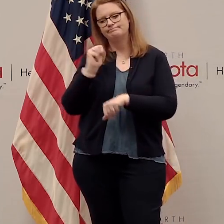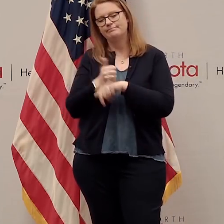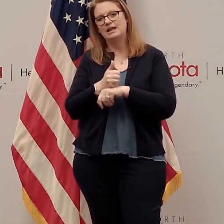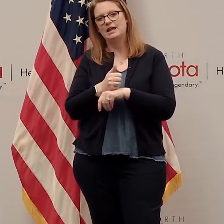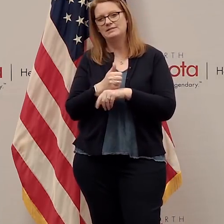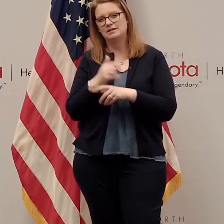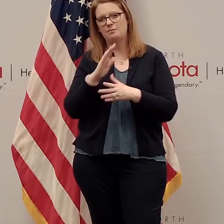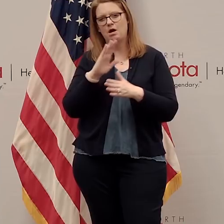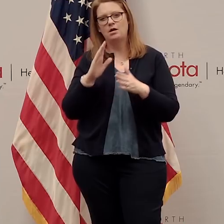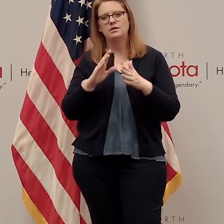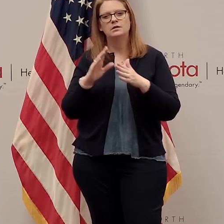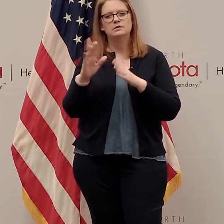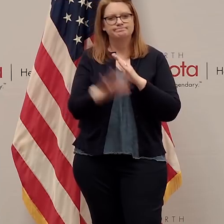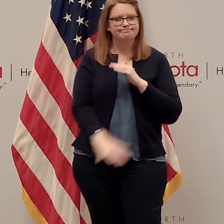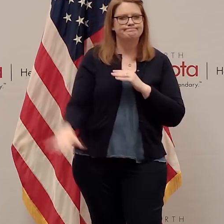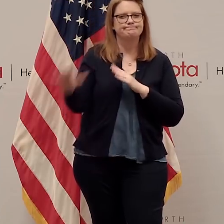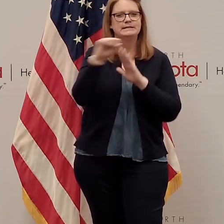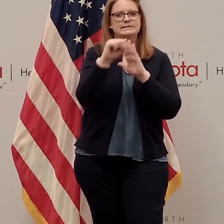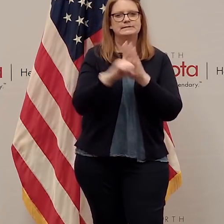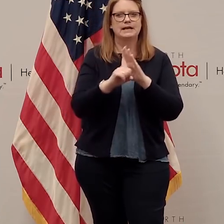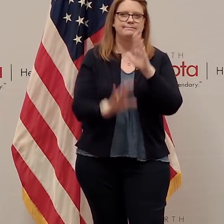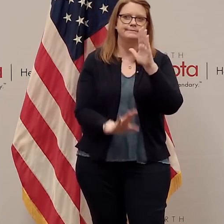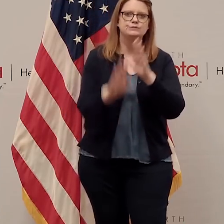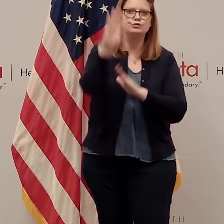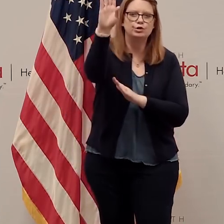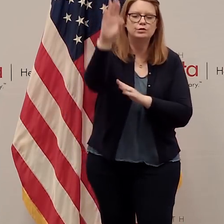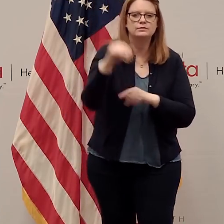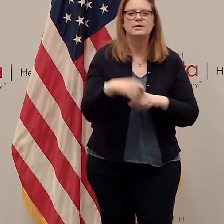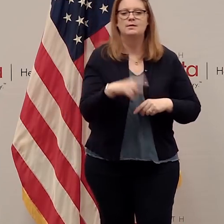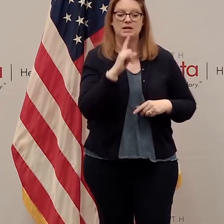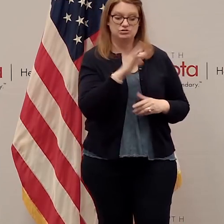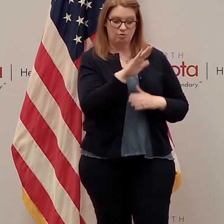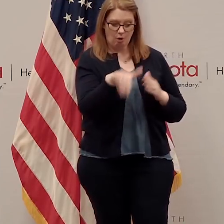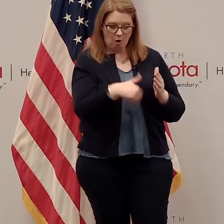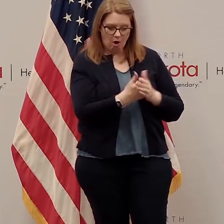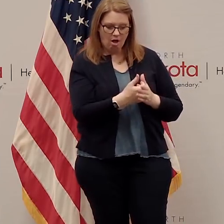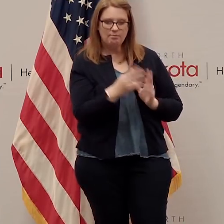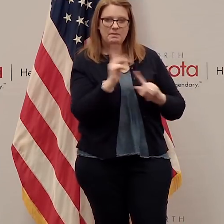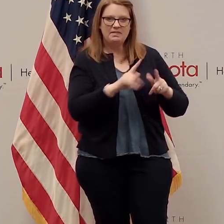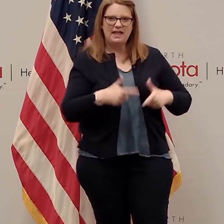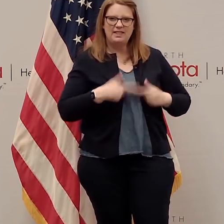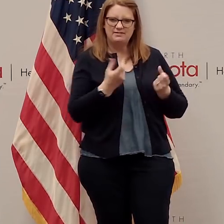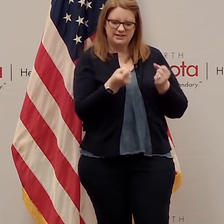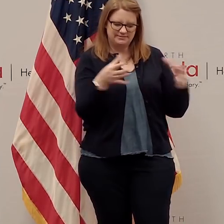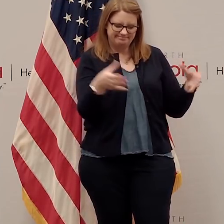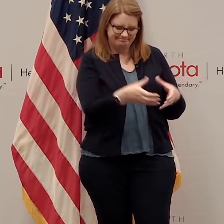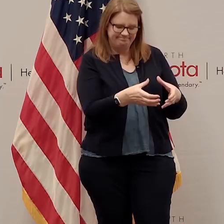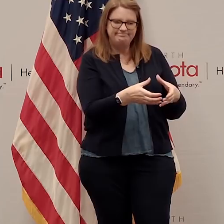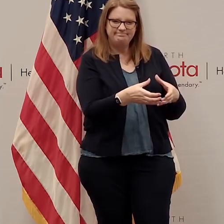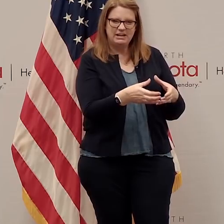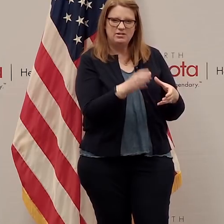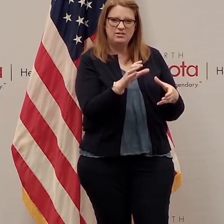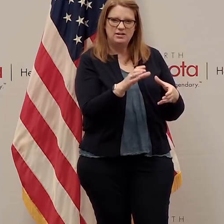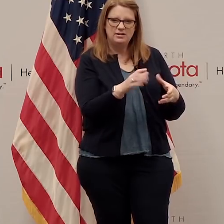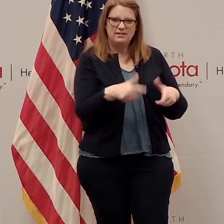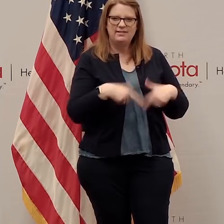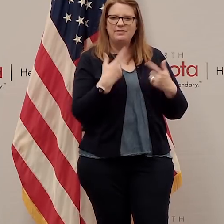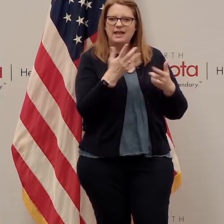plan to making sure that all of our congregate living settings are clean and safe, we're in such a great position